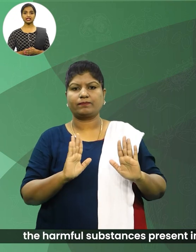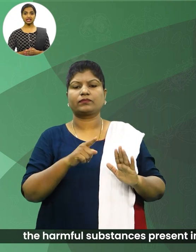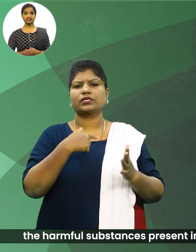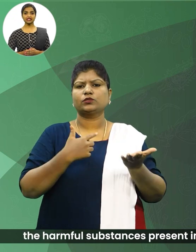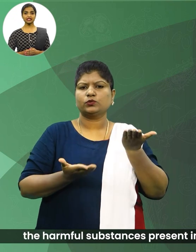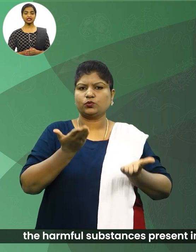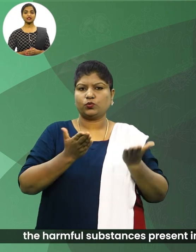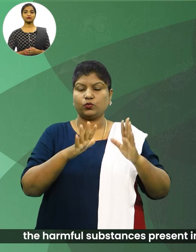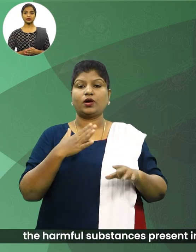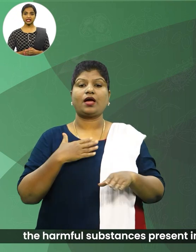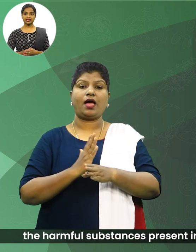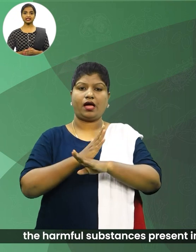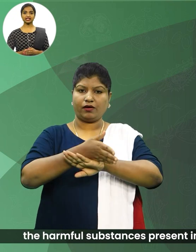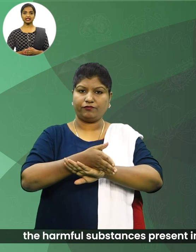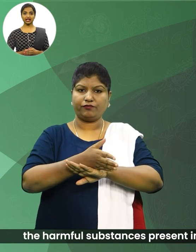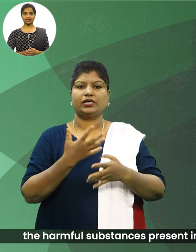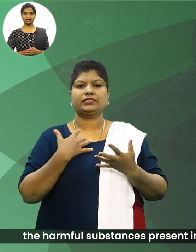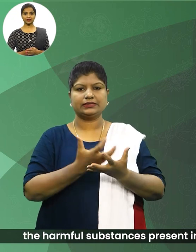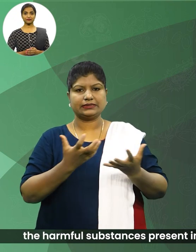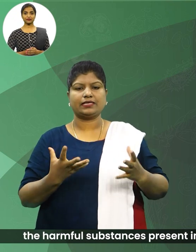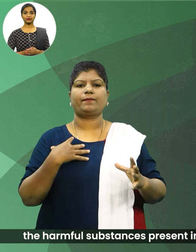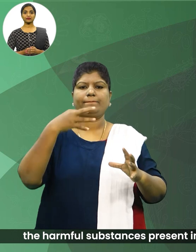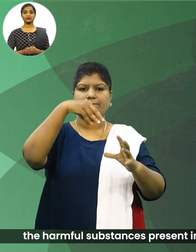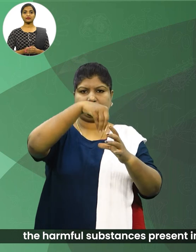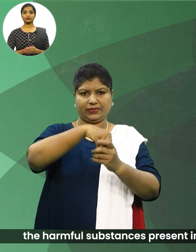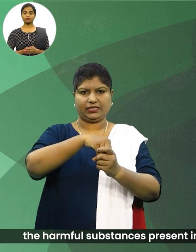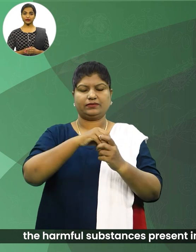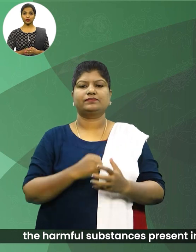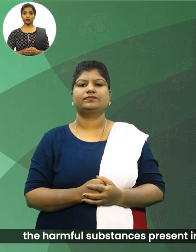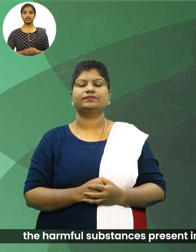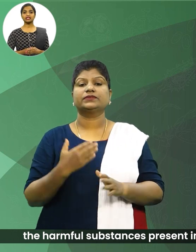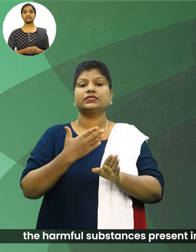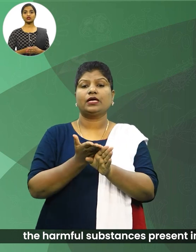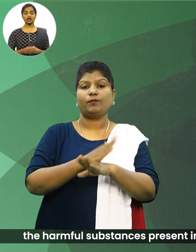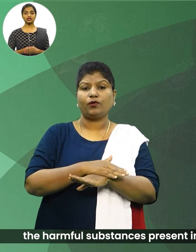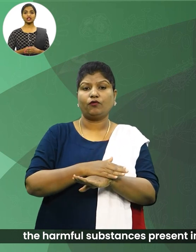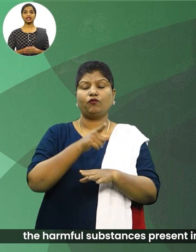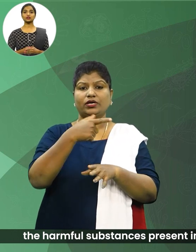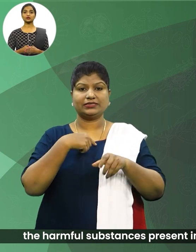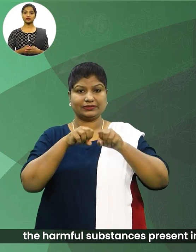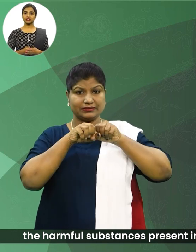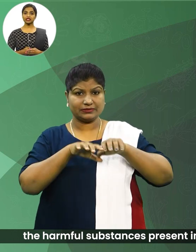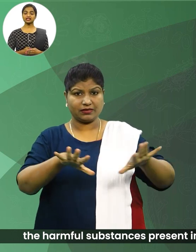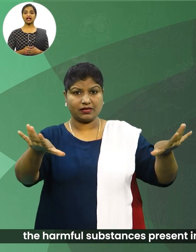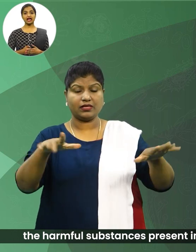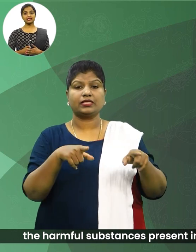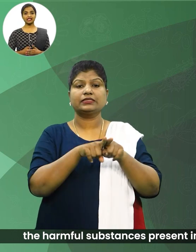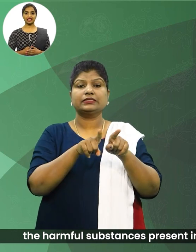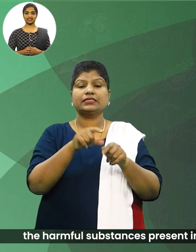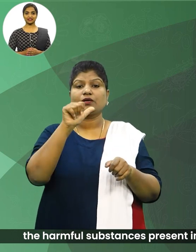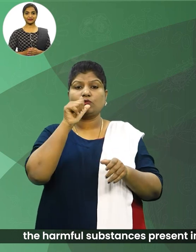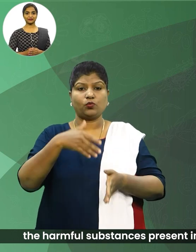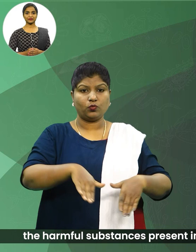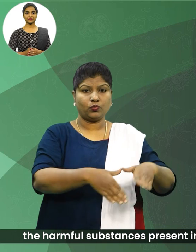substances present in it before discharging into rivers and